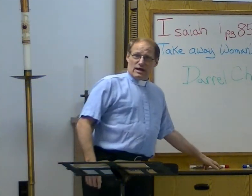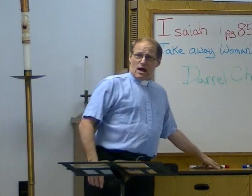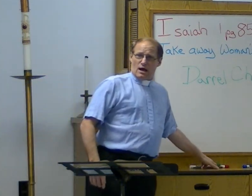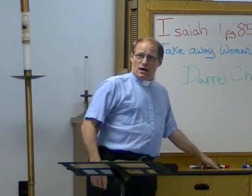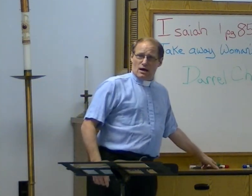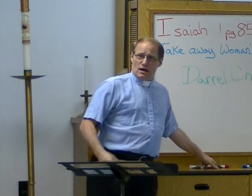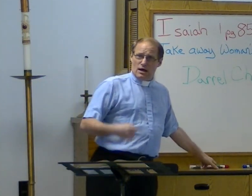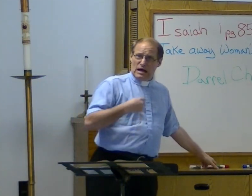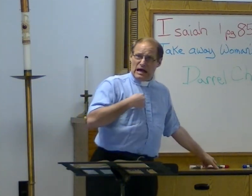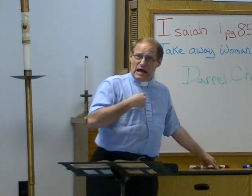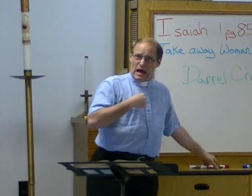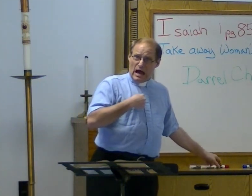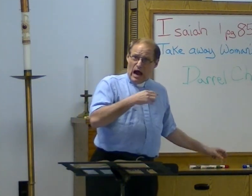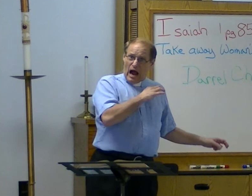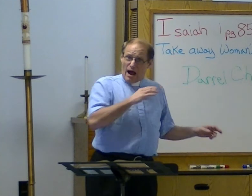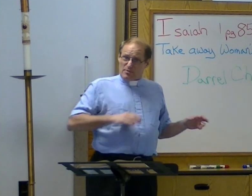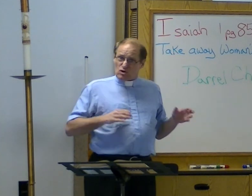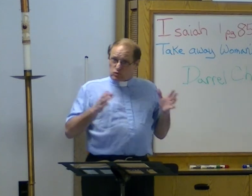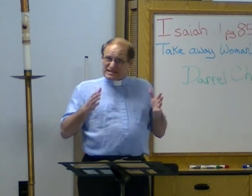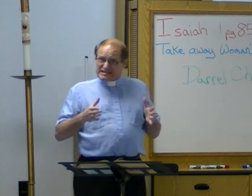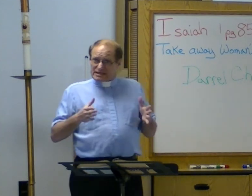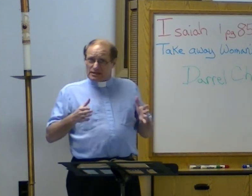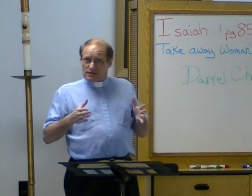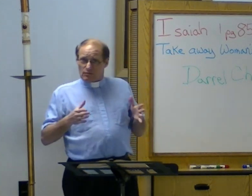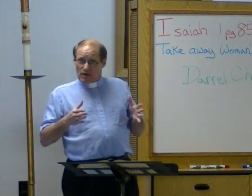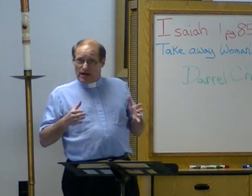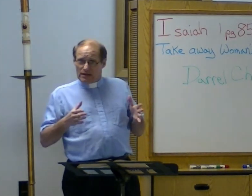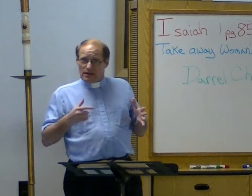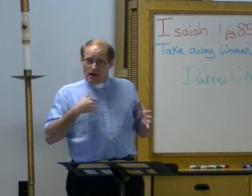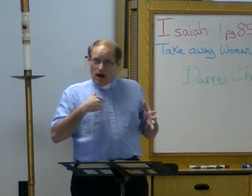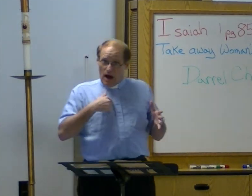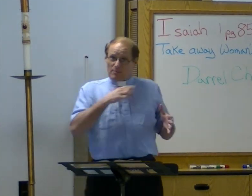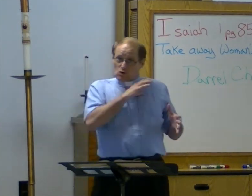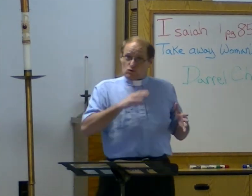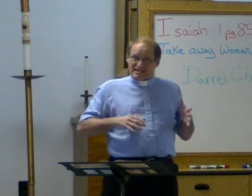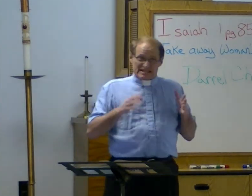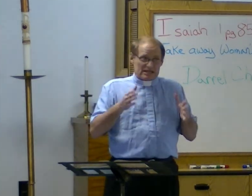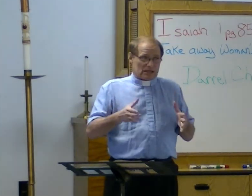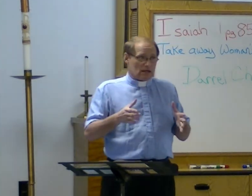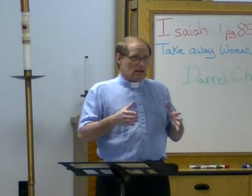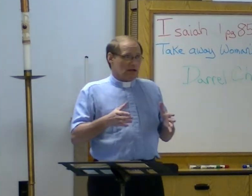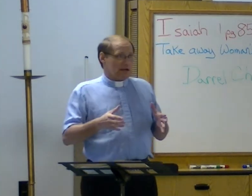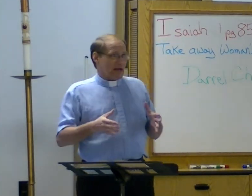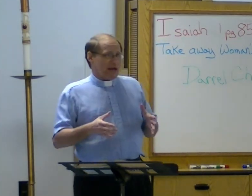Yeah. I'm the Christian, right? I'm the Christian. Okay?